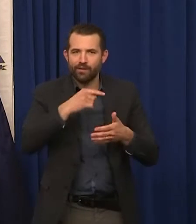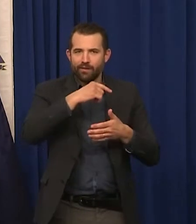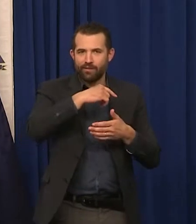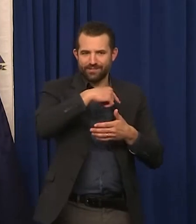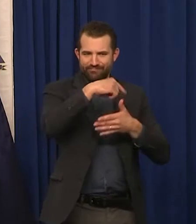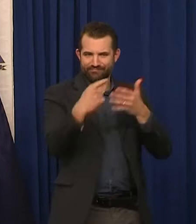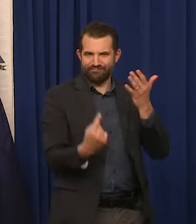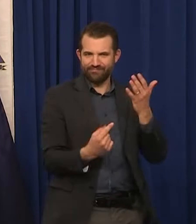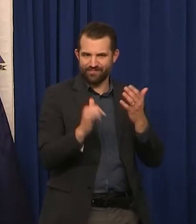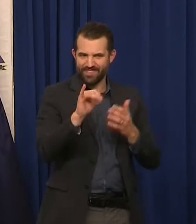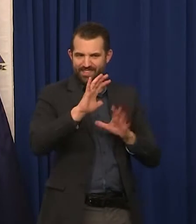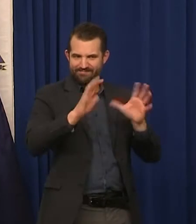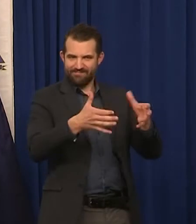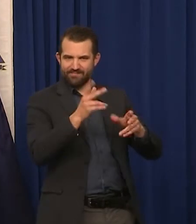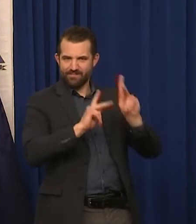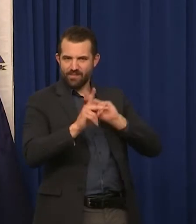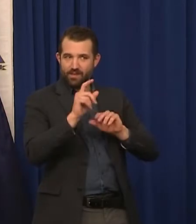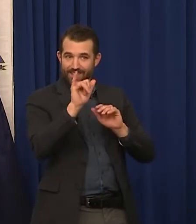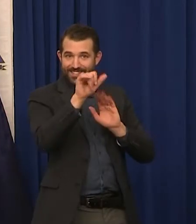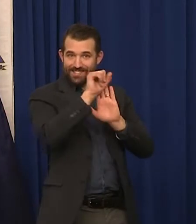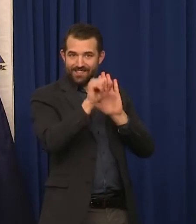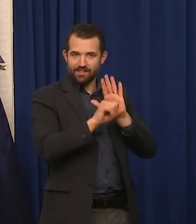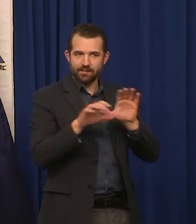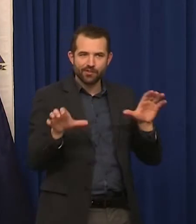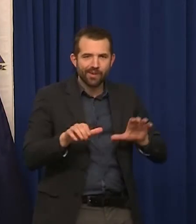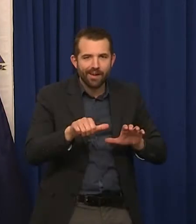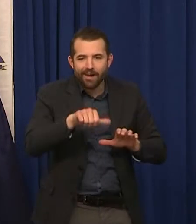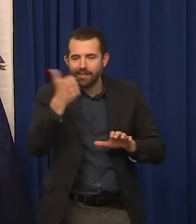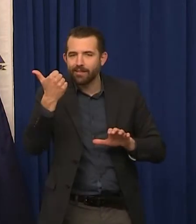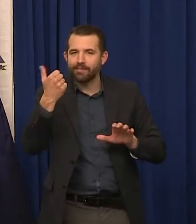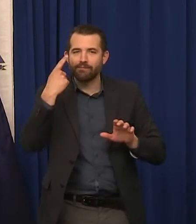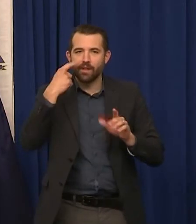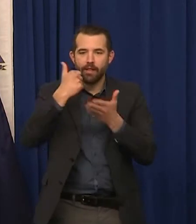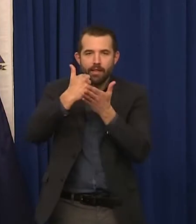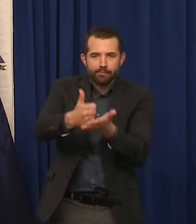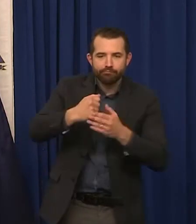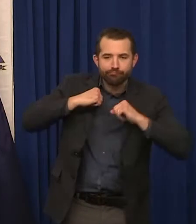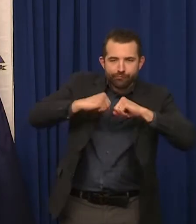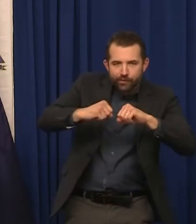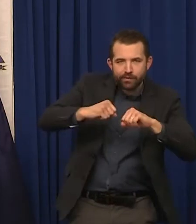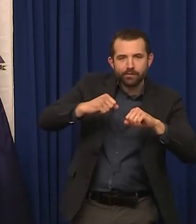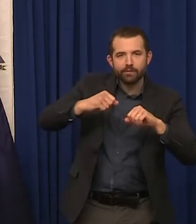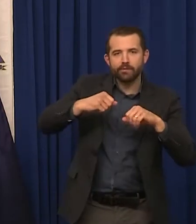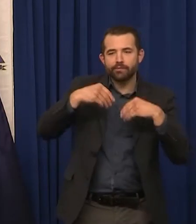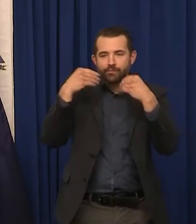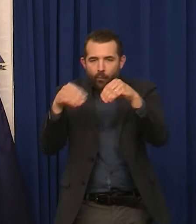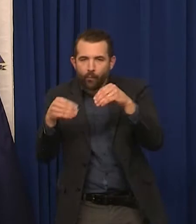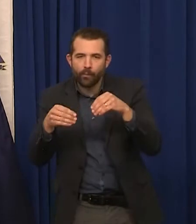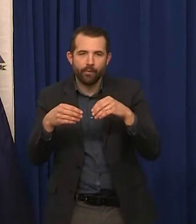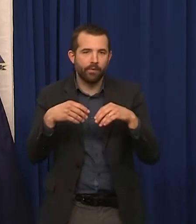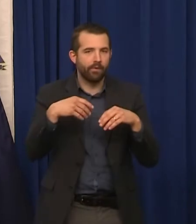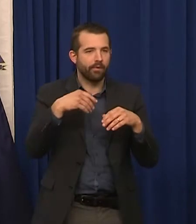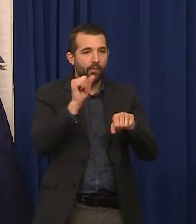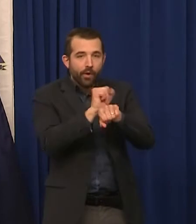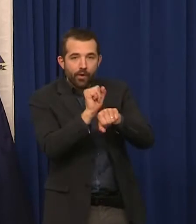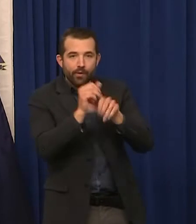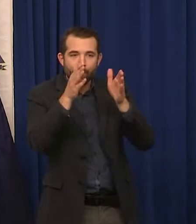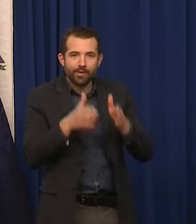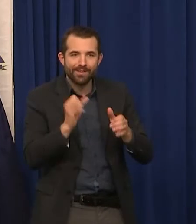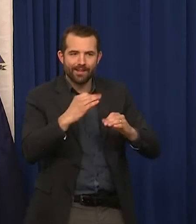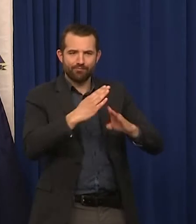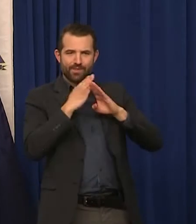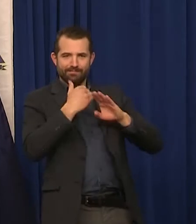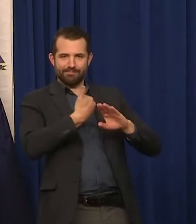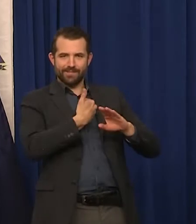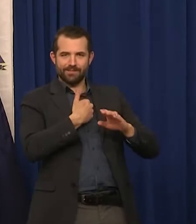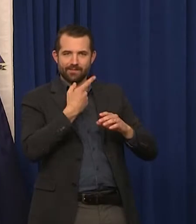store employees or making them higher priority for testing? And then also, could you give us an update on the rest of the